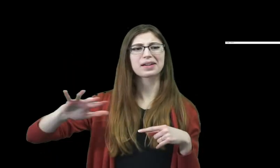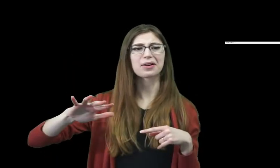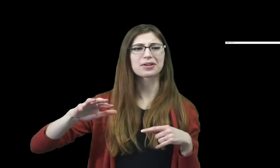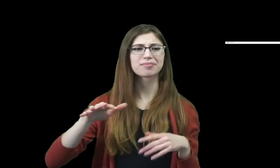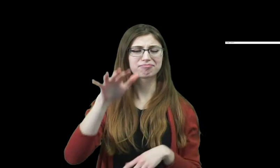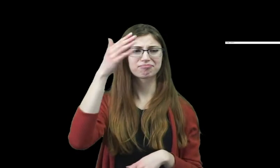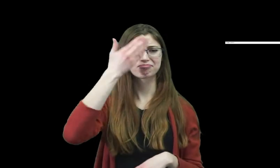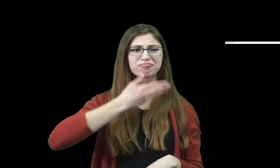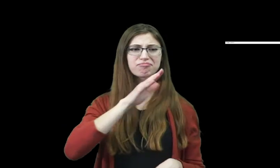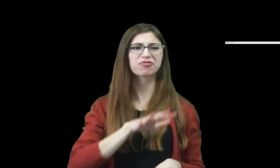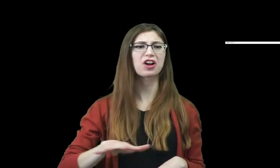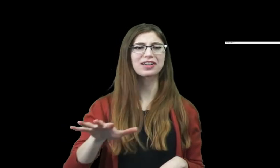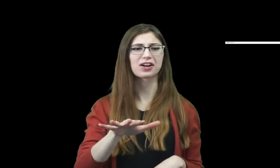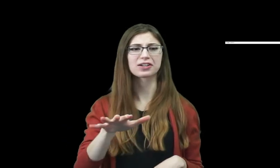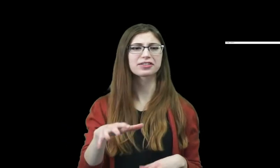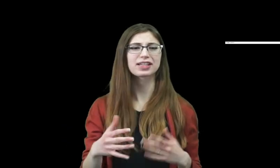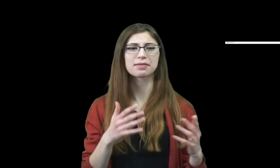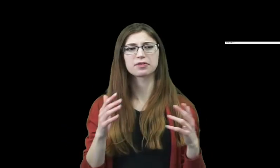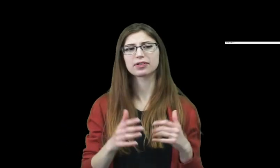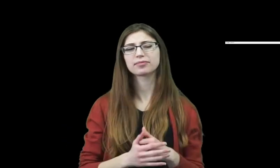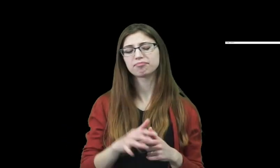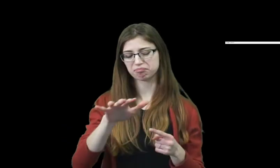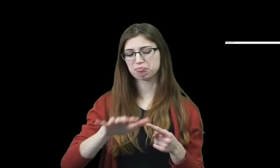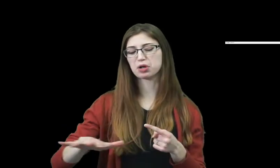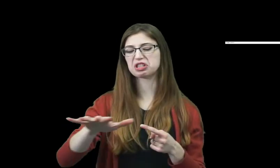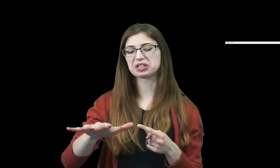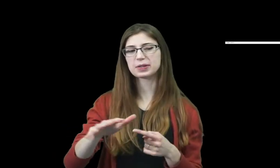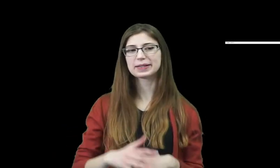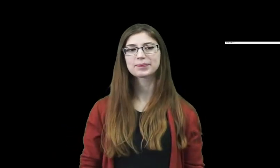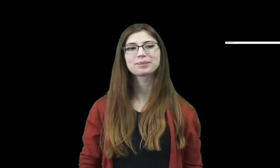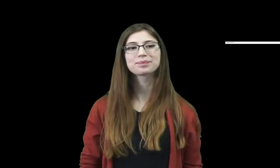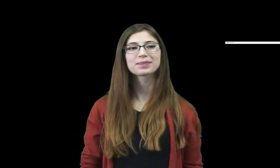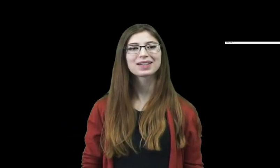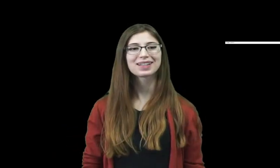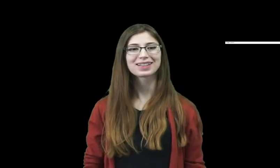backyard, front yard type of a motion to it.